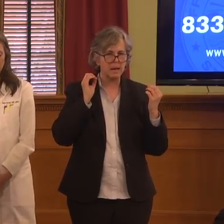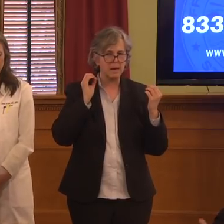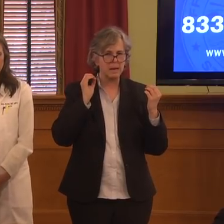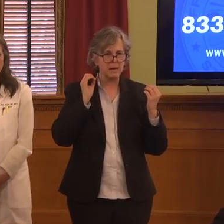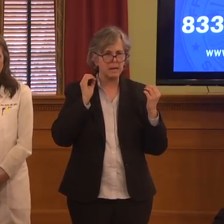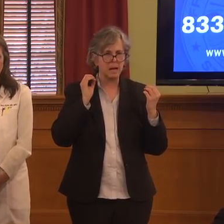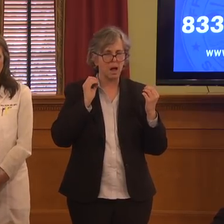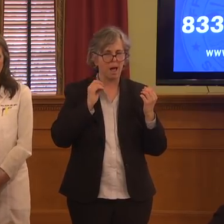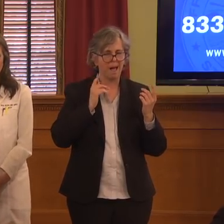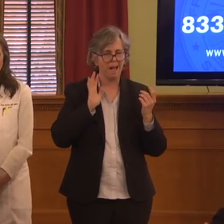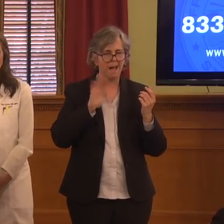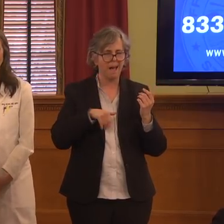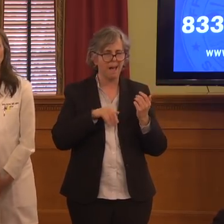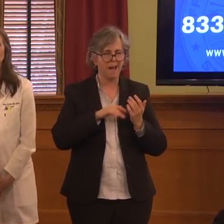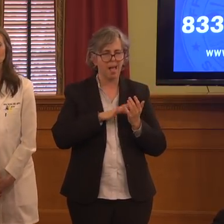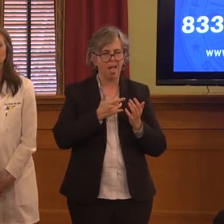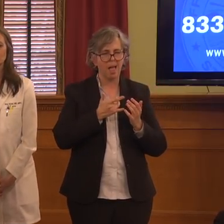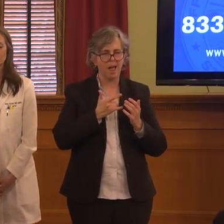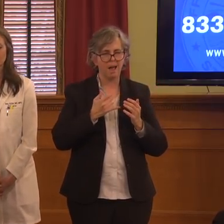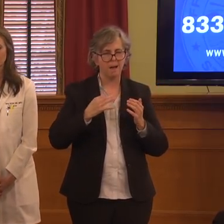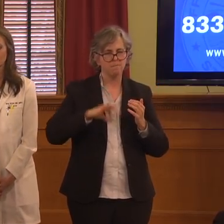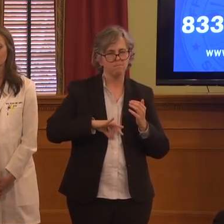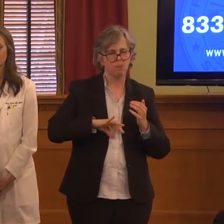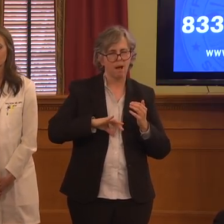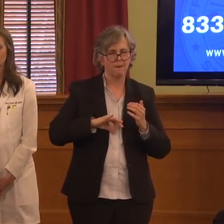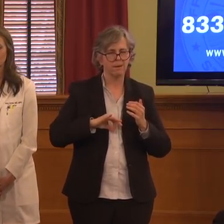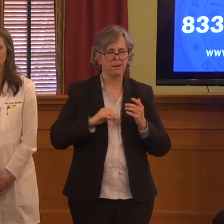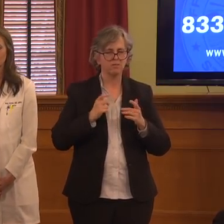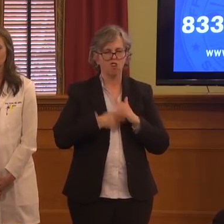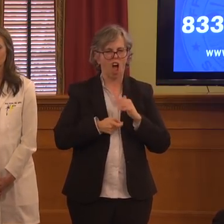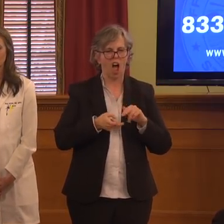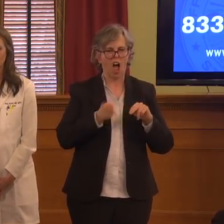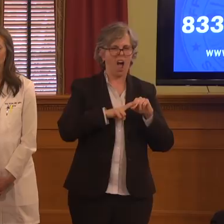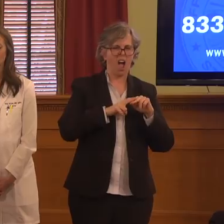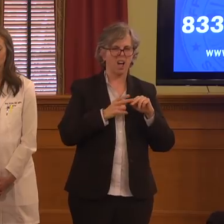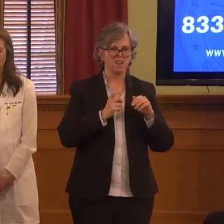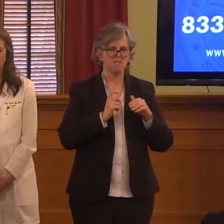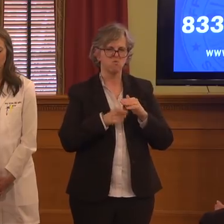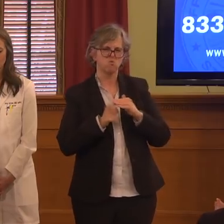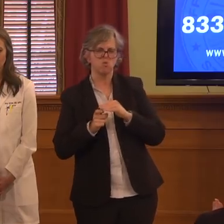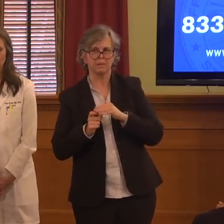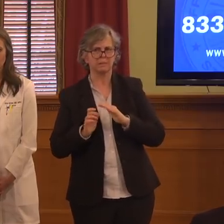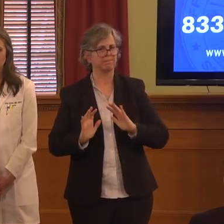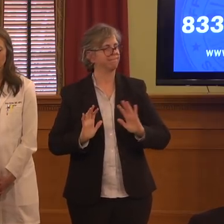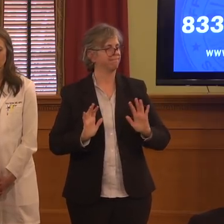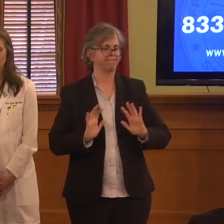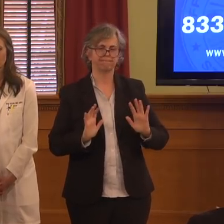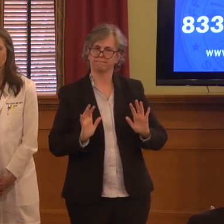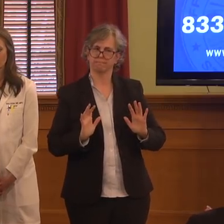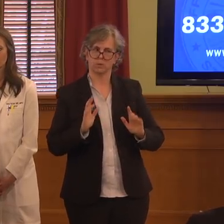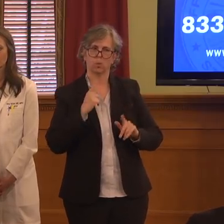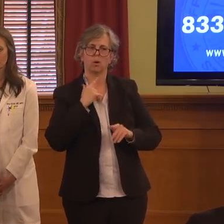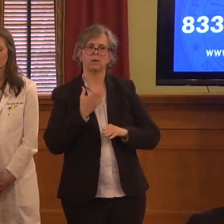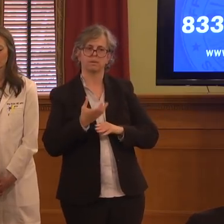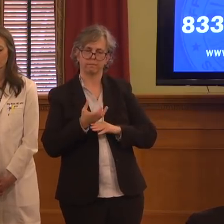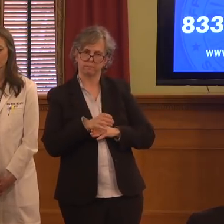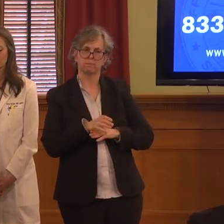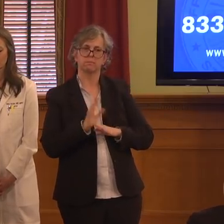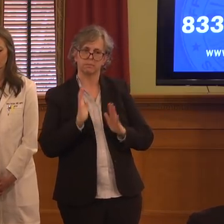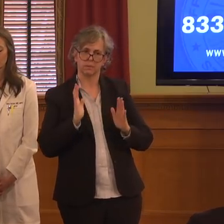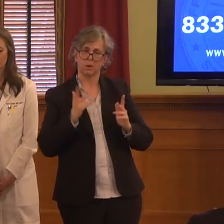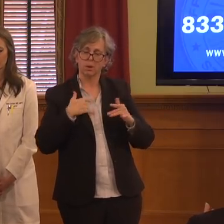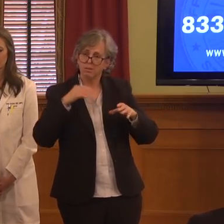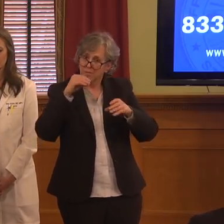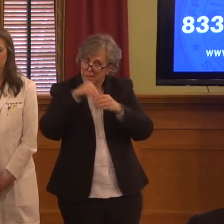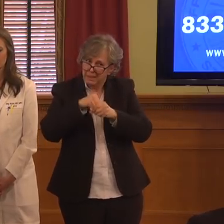the usual profit. They need to kind of consider that. And we would ask people again to remember we're all in this together. We're